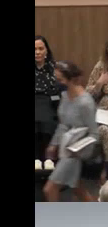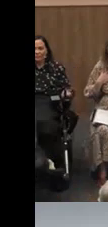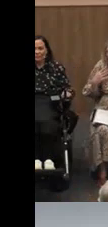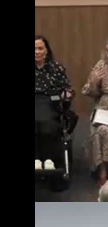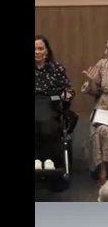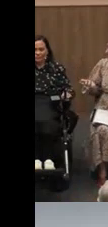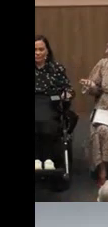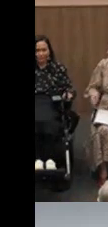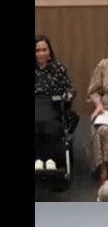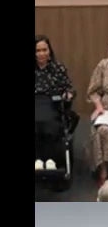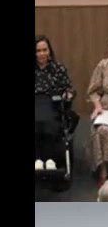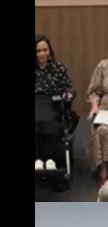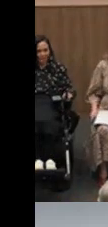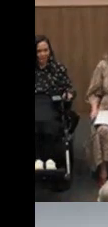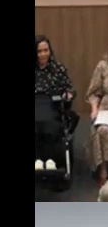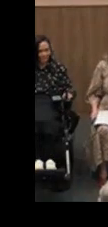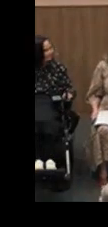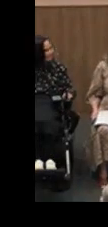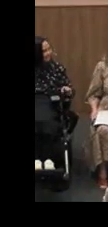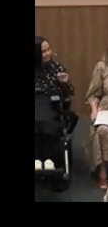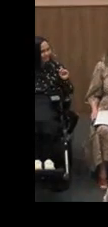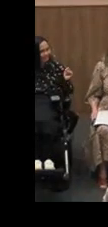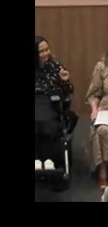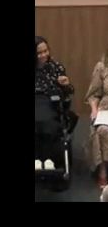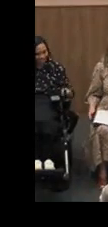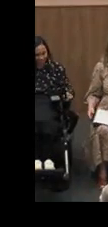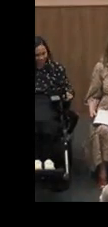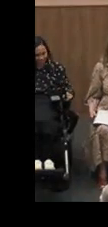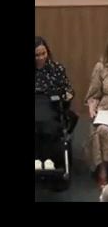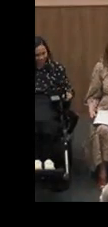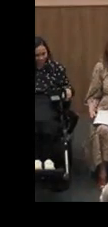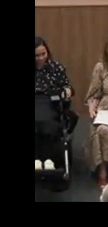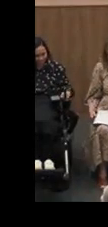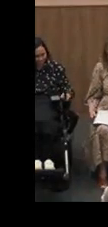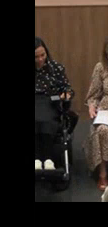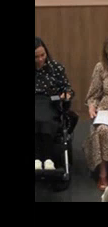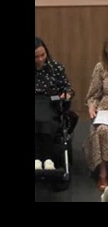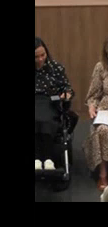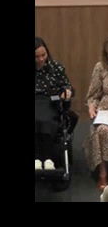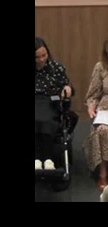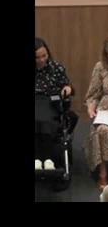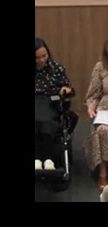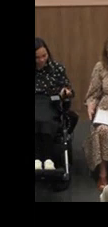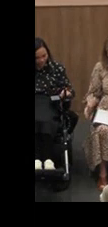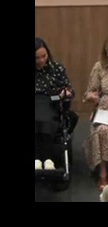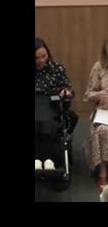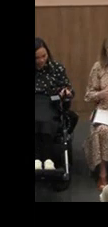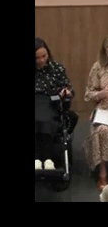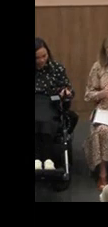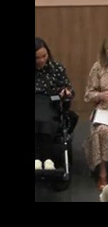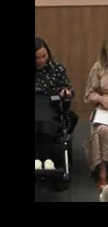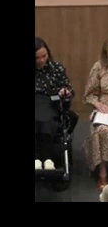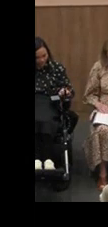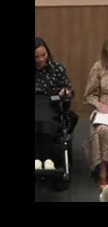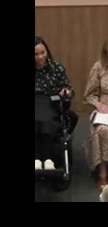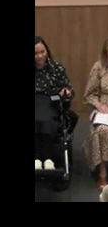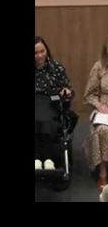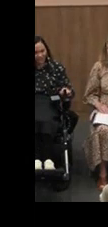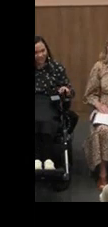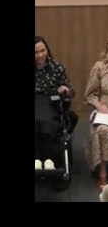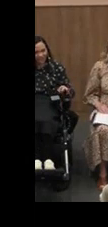Coates, and together with my colleague Joss Franciscus, we co-lead the Disability Health Network. We will be your MCs for